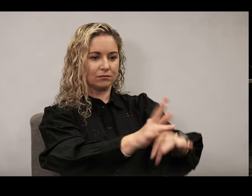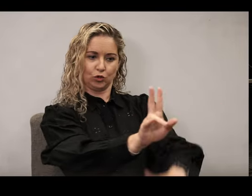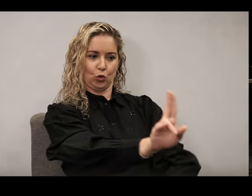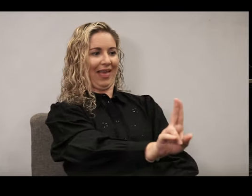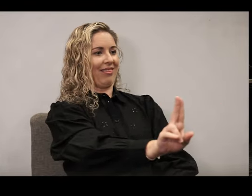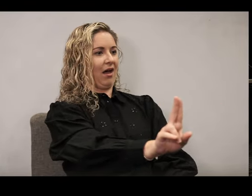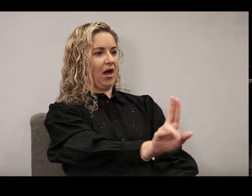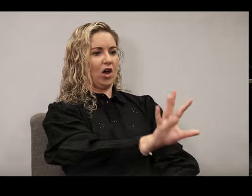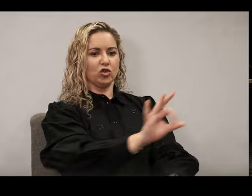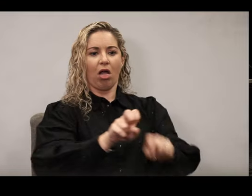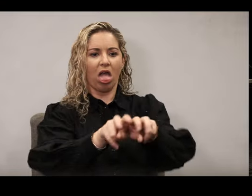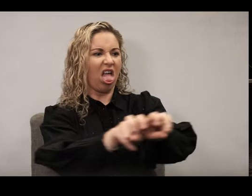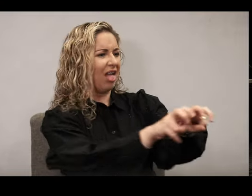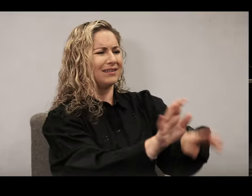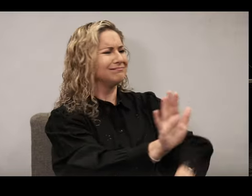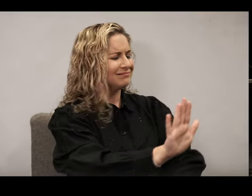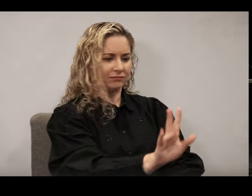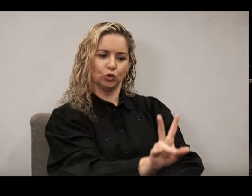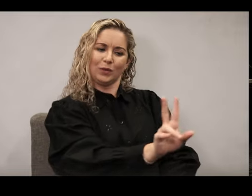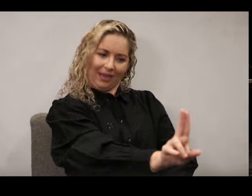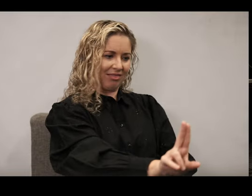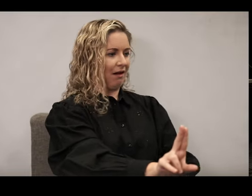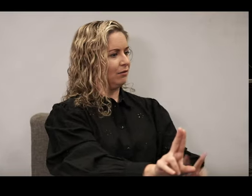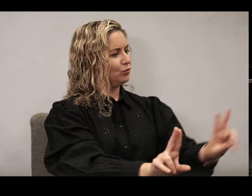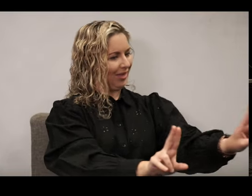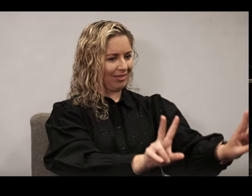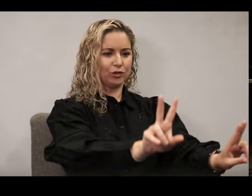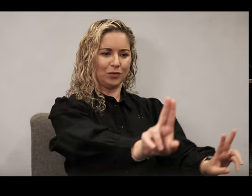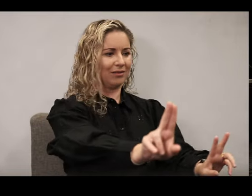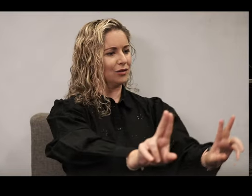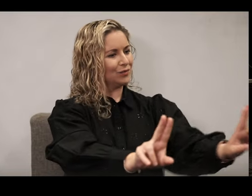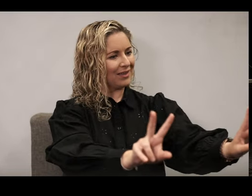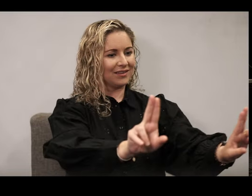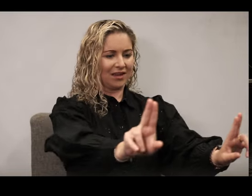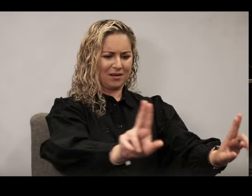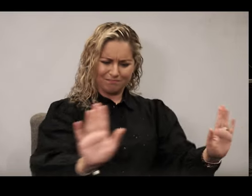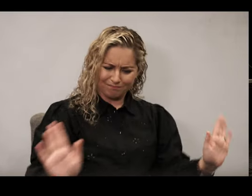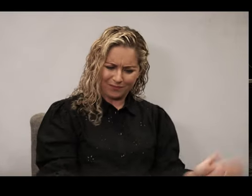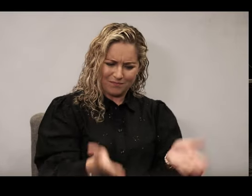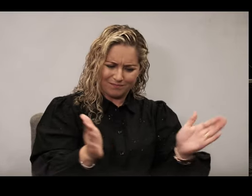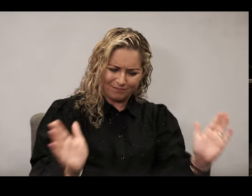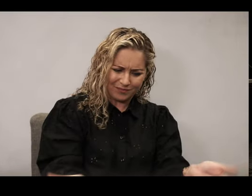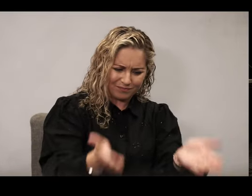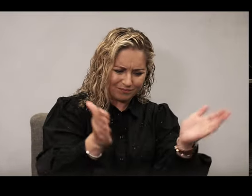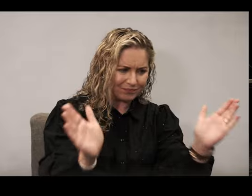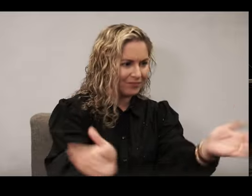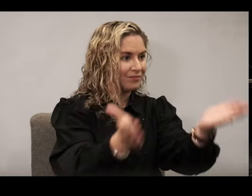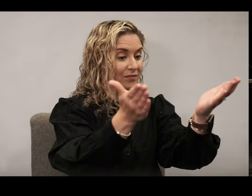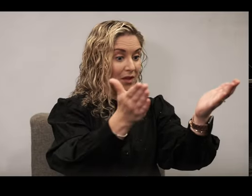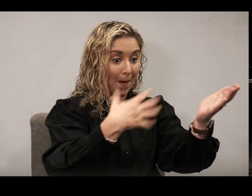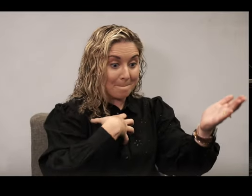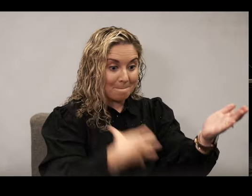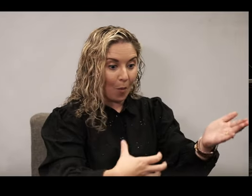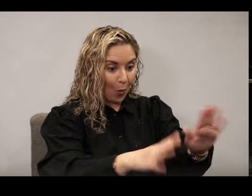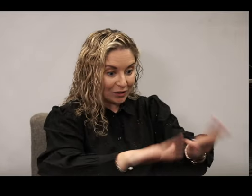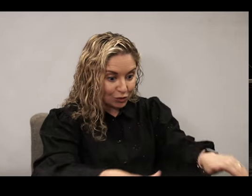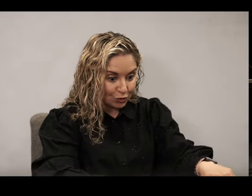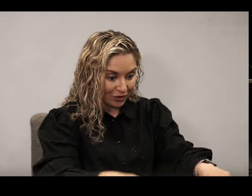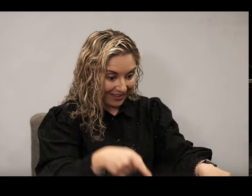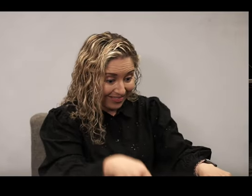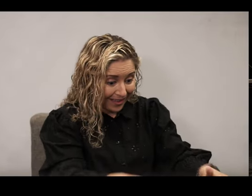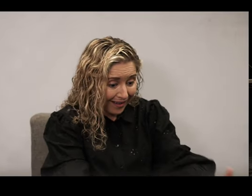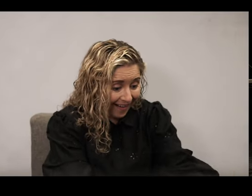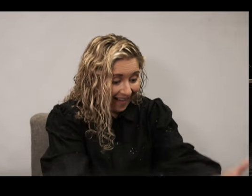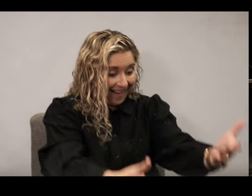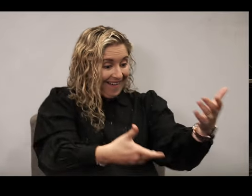to bear and raise children, new image bearers, new likenesses of God. So the image of God